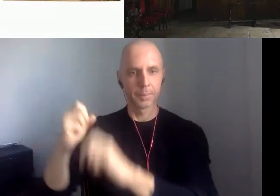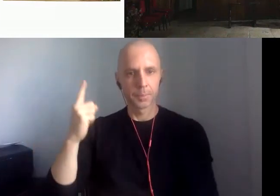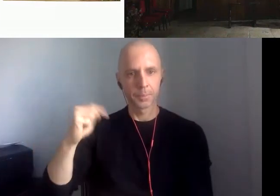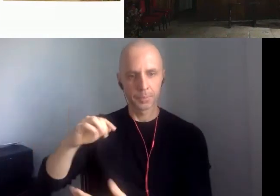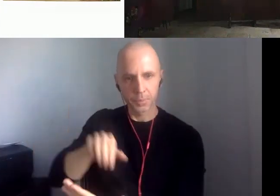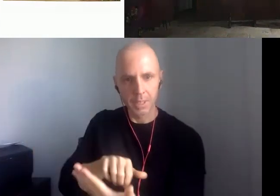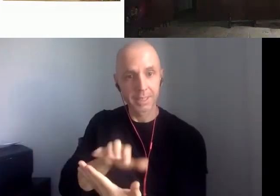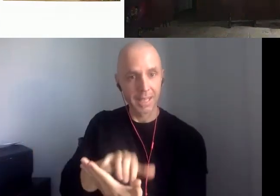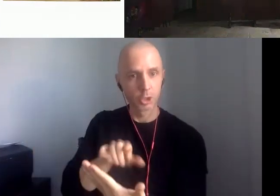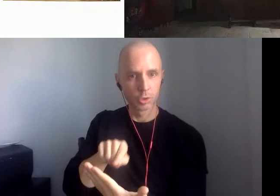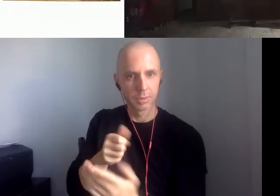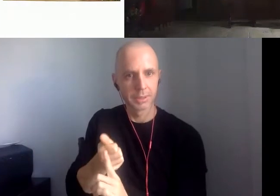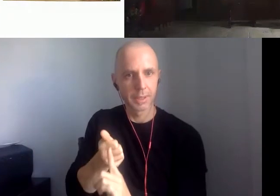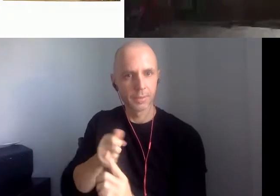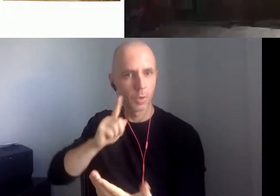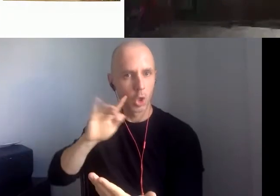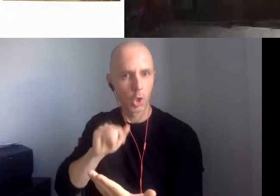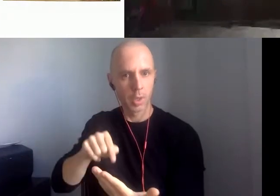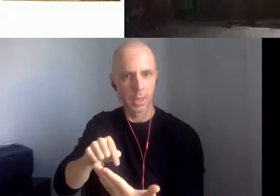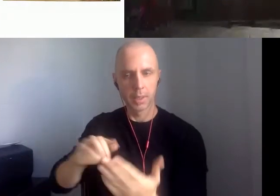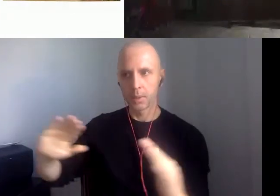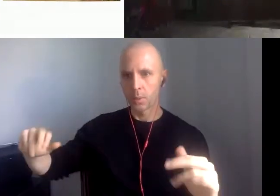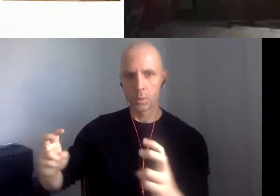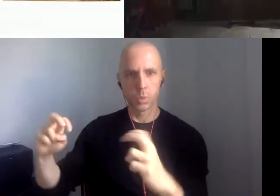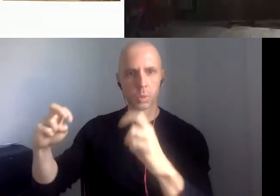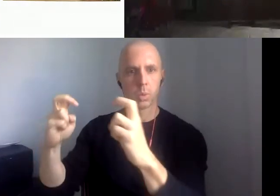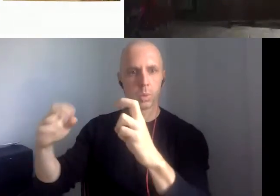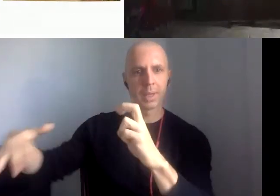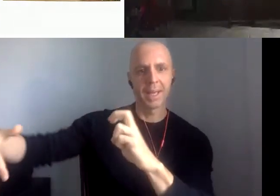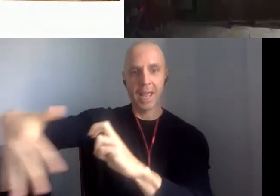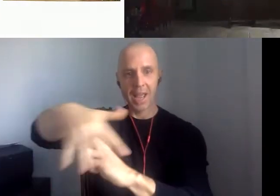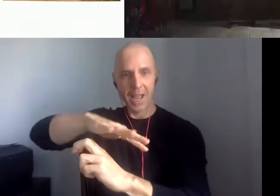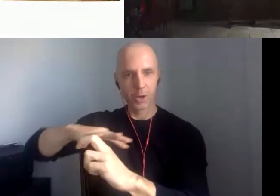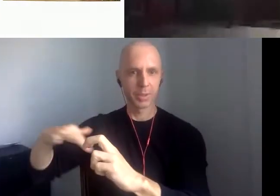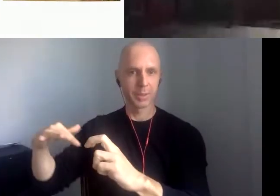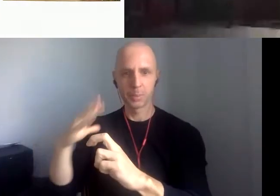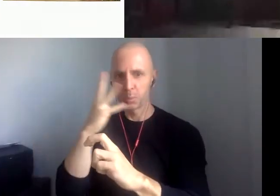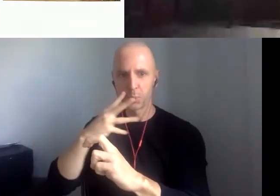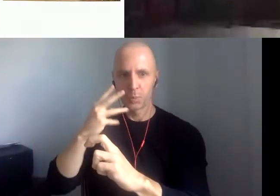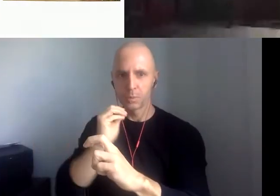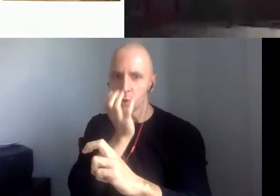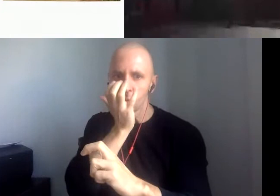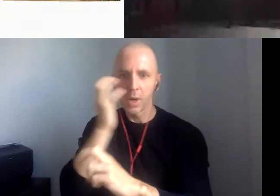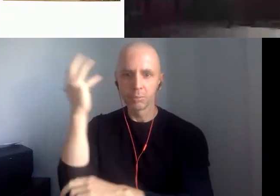outline and emphasize its place in a lush natural setting. So at the time Turner's sketching it,